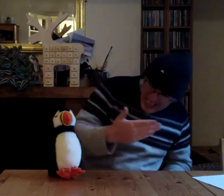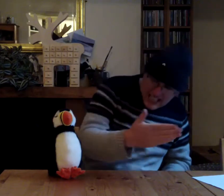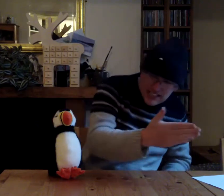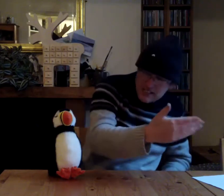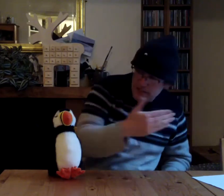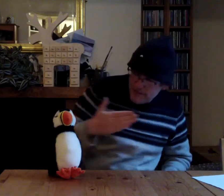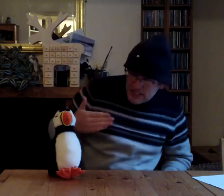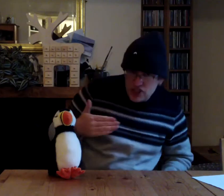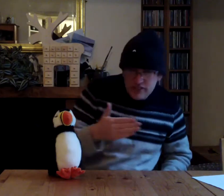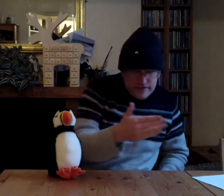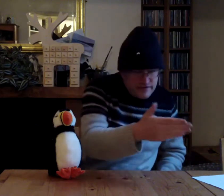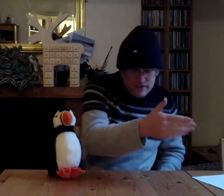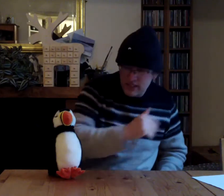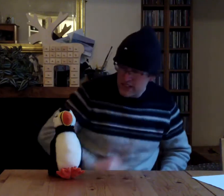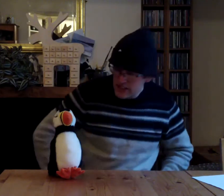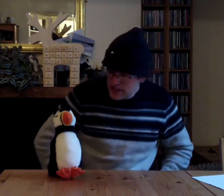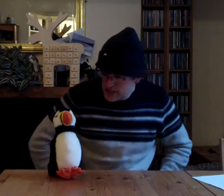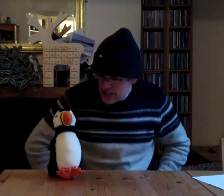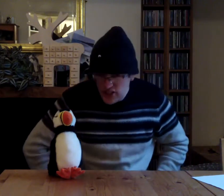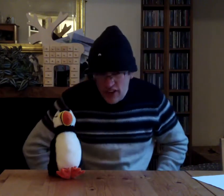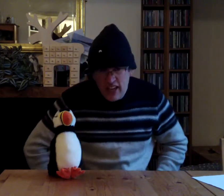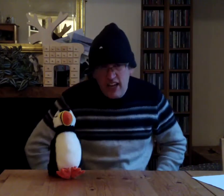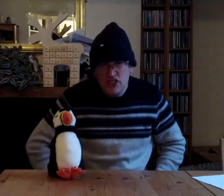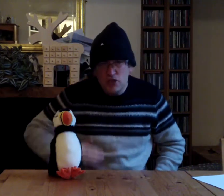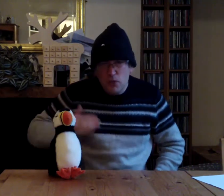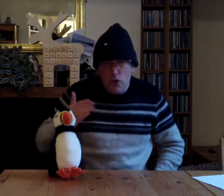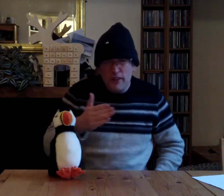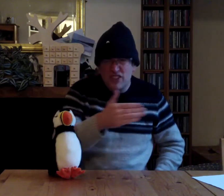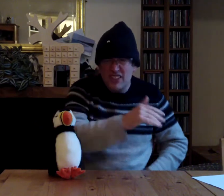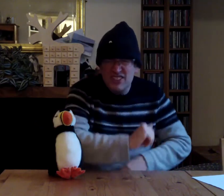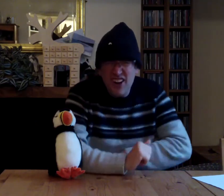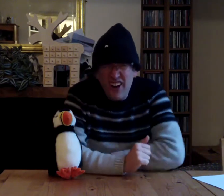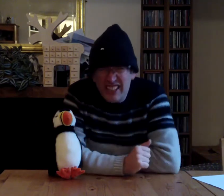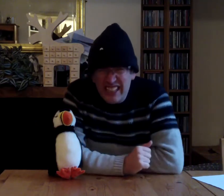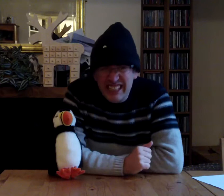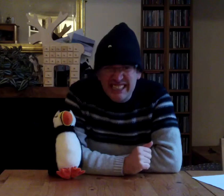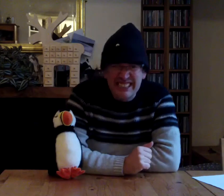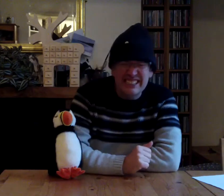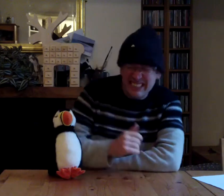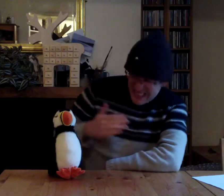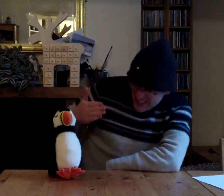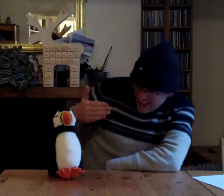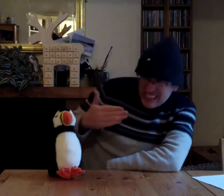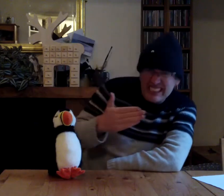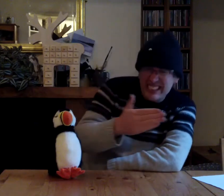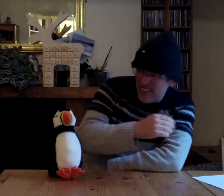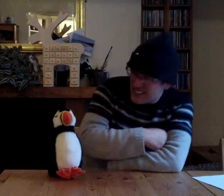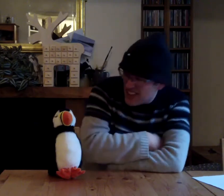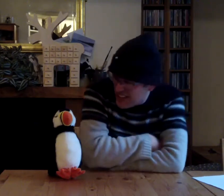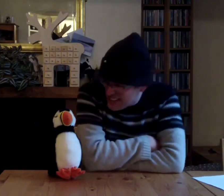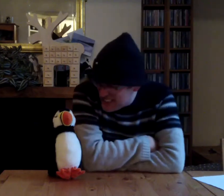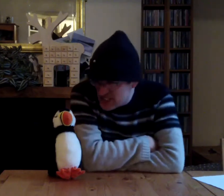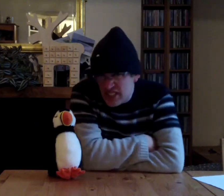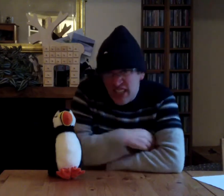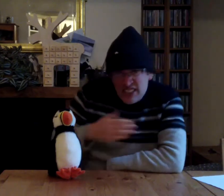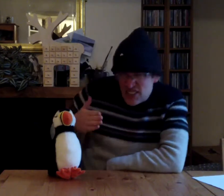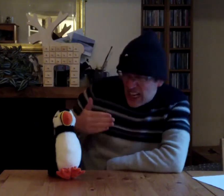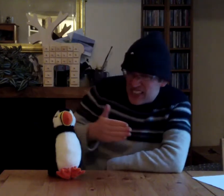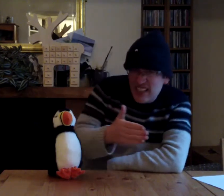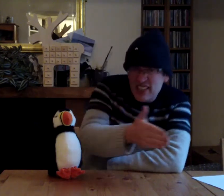hand, fish. So it's like a small fish, like sardines. Sardines, you like sardines and sand eels